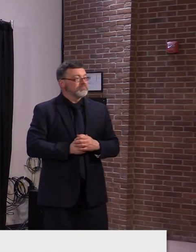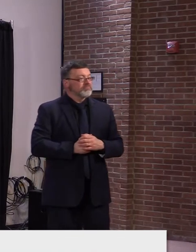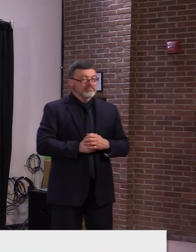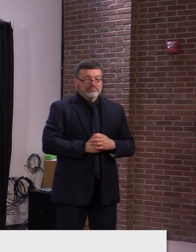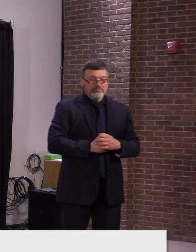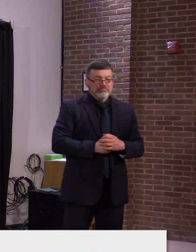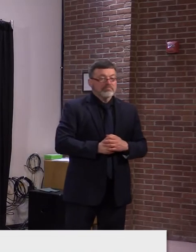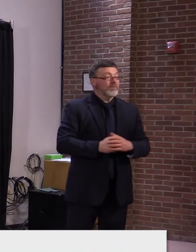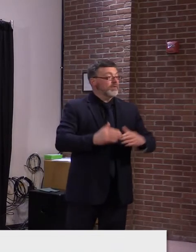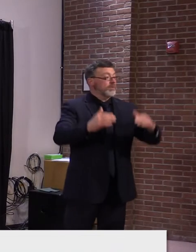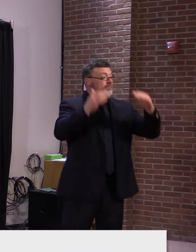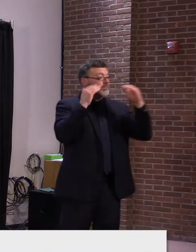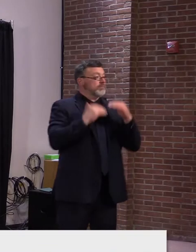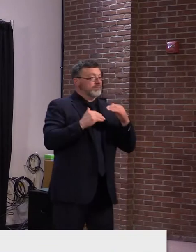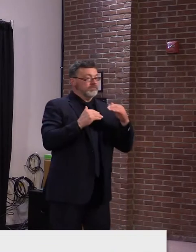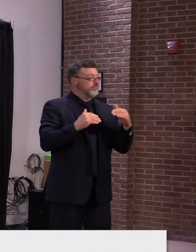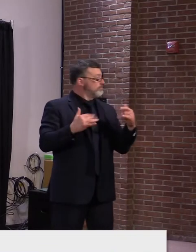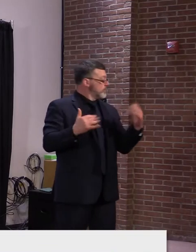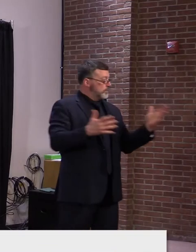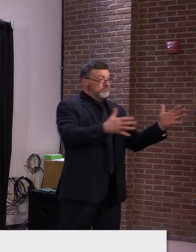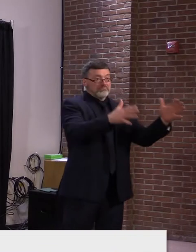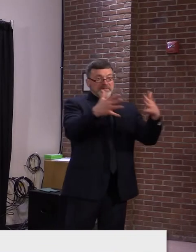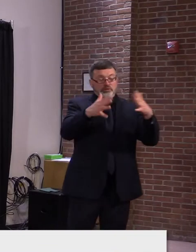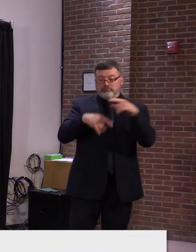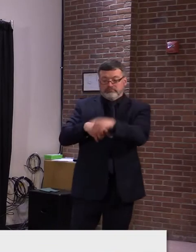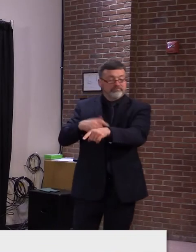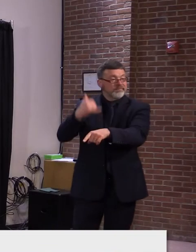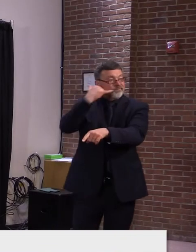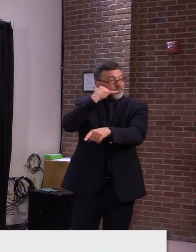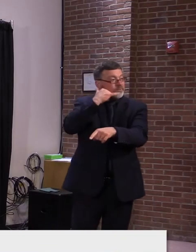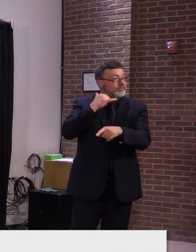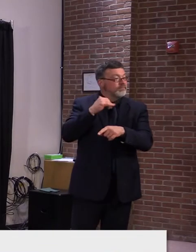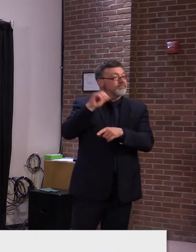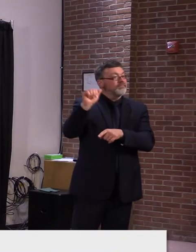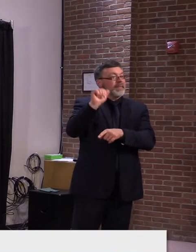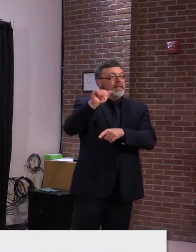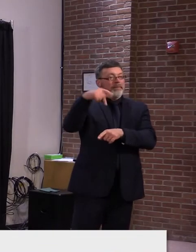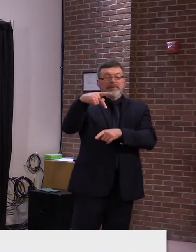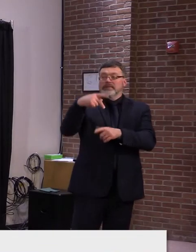All right, we'll move on to the phone, starting with Wilson Ring. Hey, Pete.